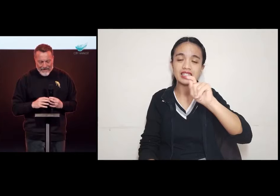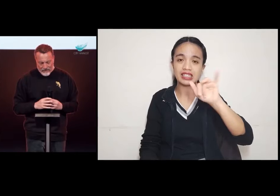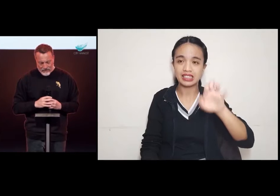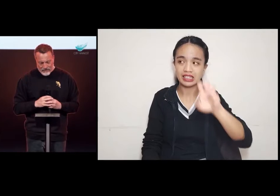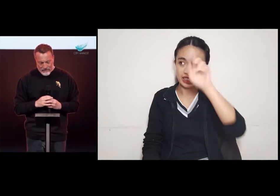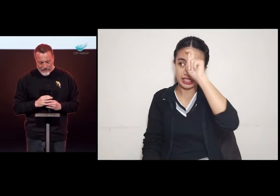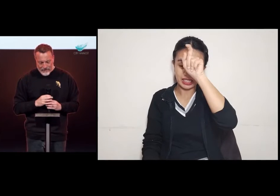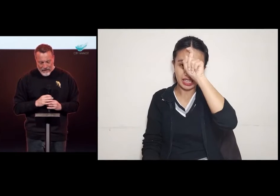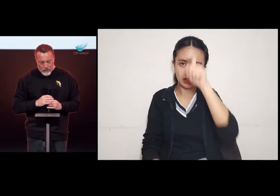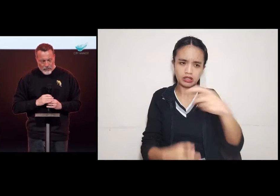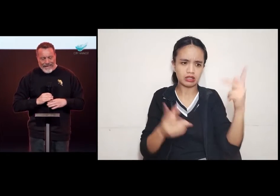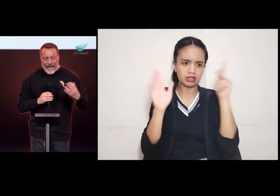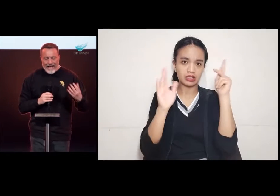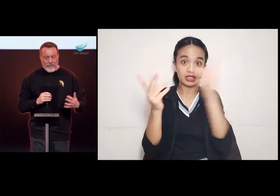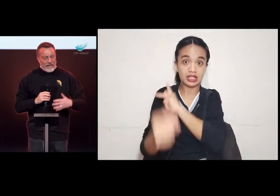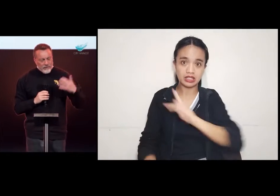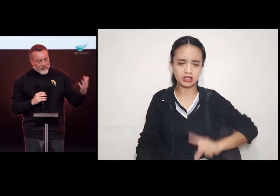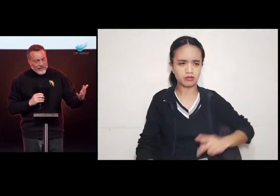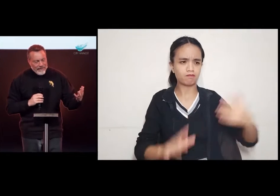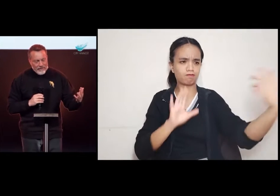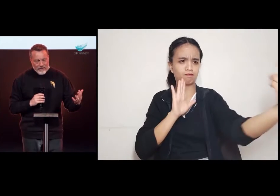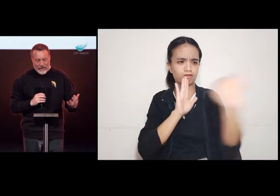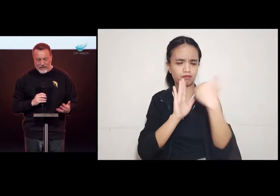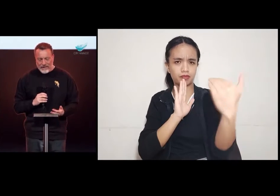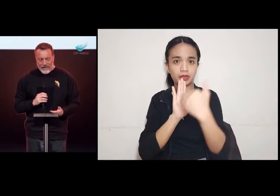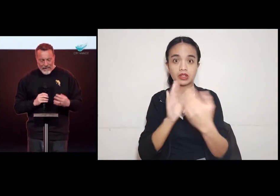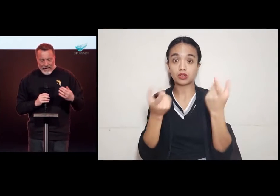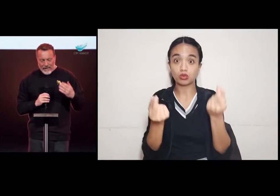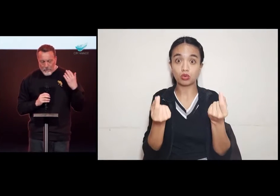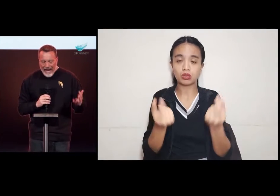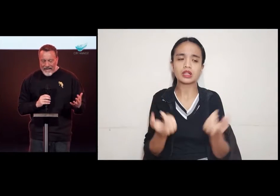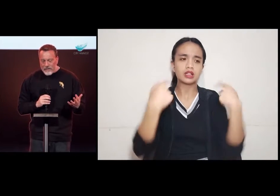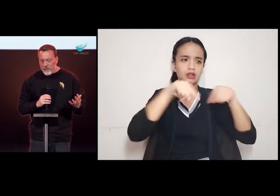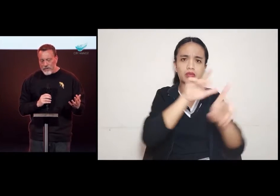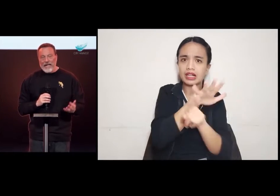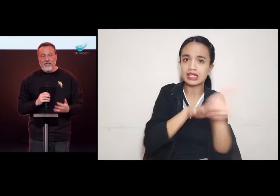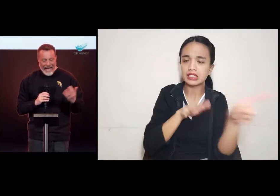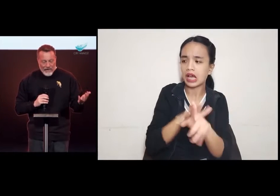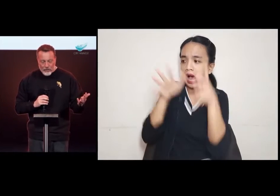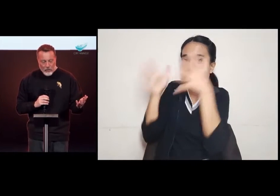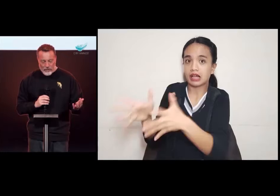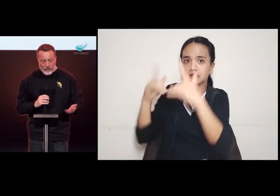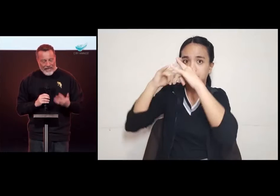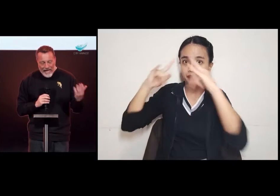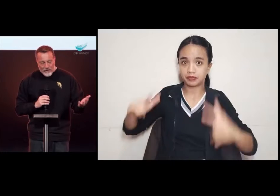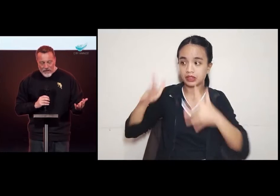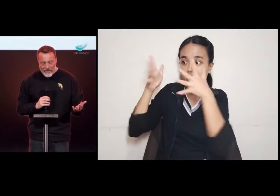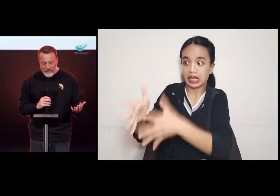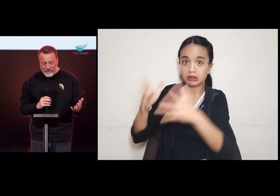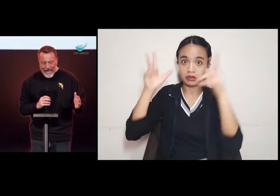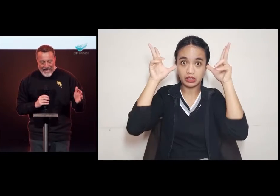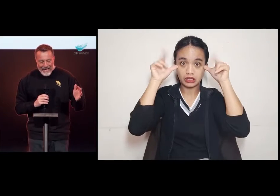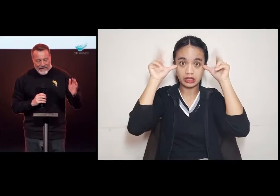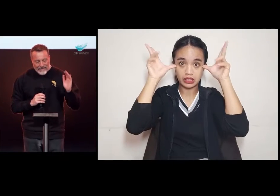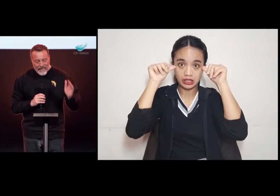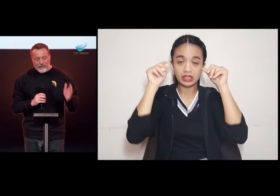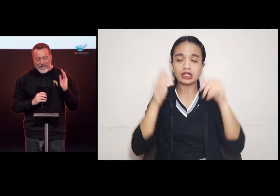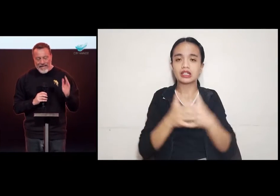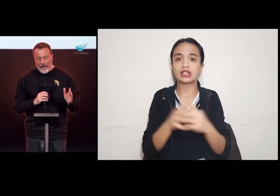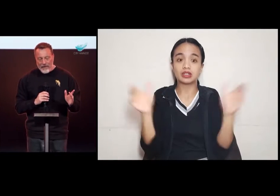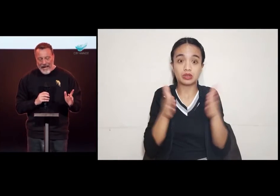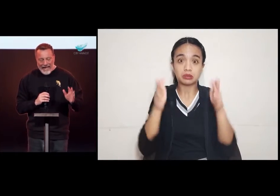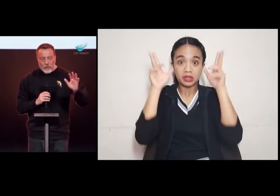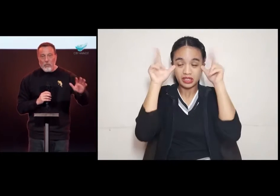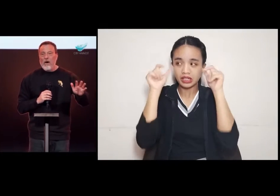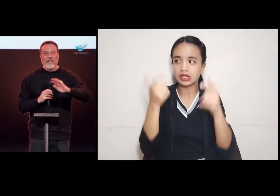to attack us." So they got up and fled in the dusk and abandoned their tents and their horses and their donkeys. They left